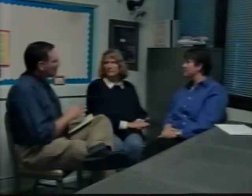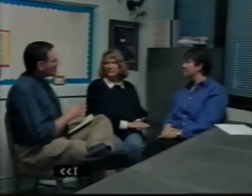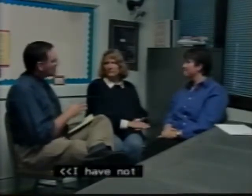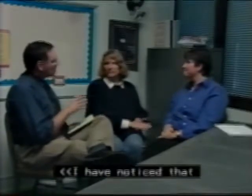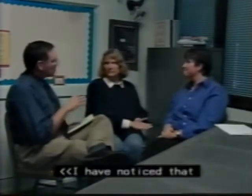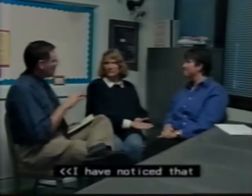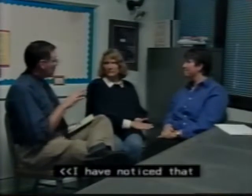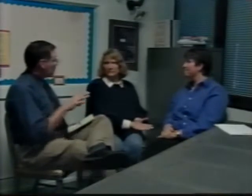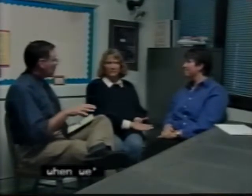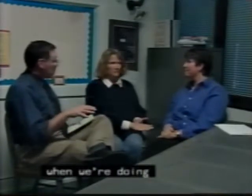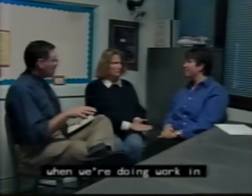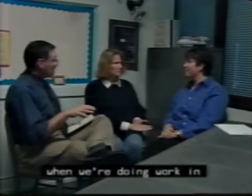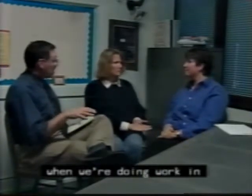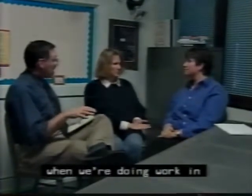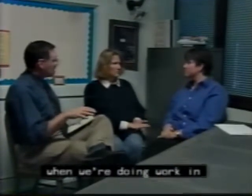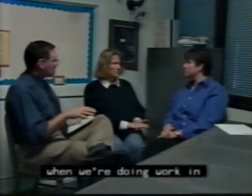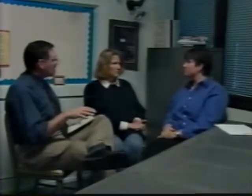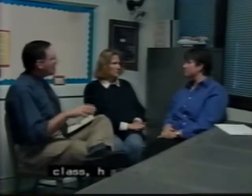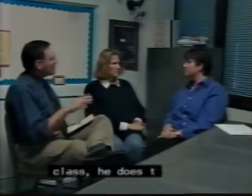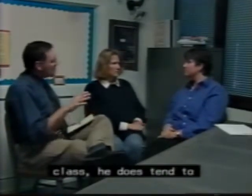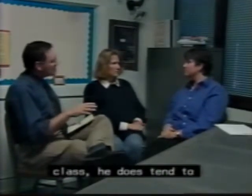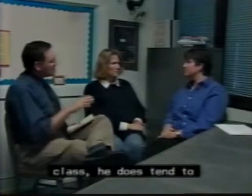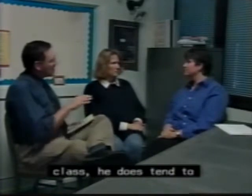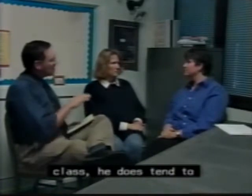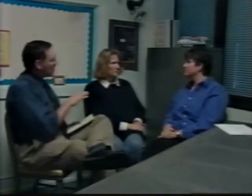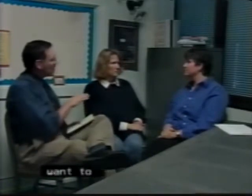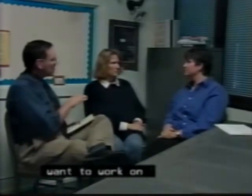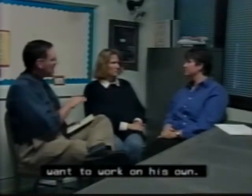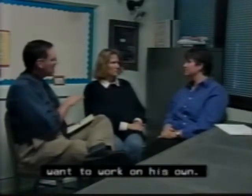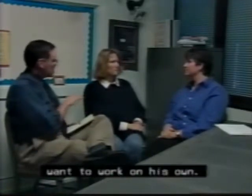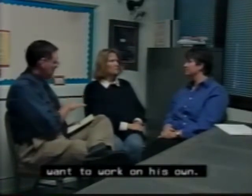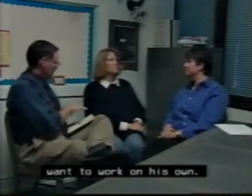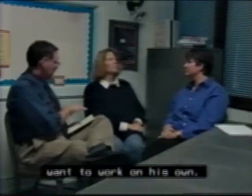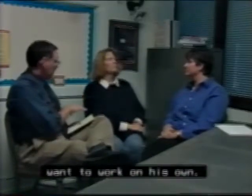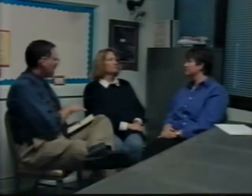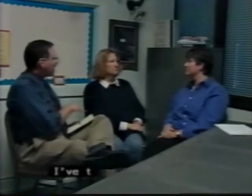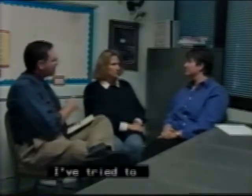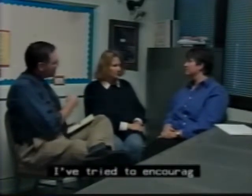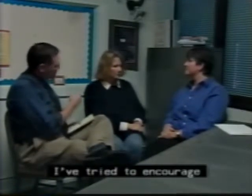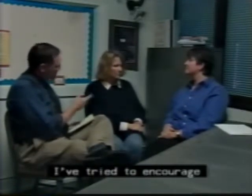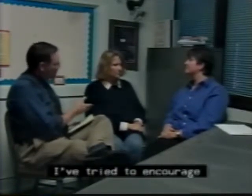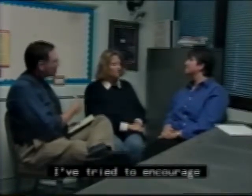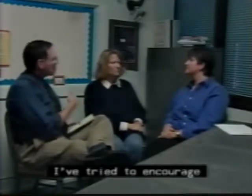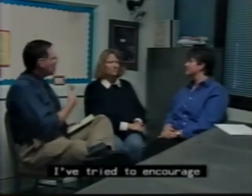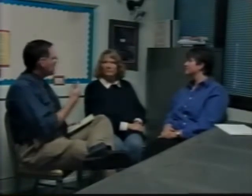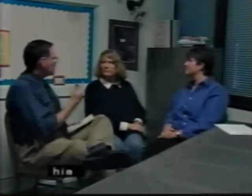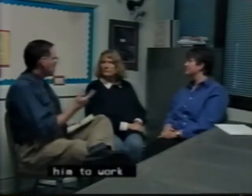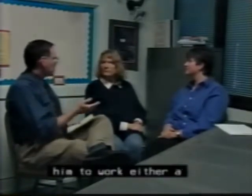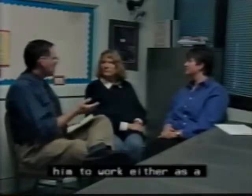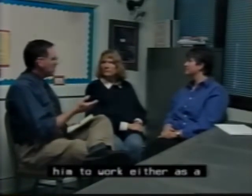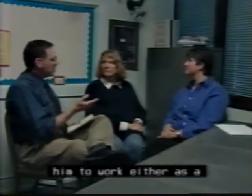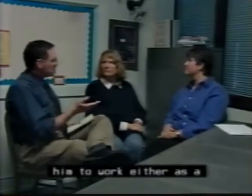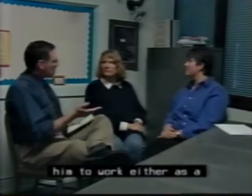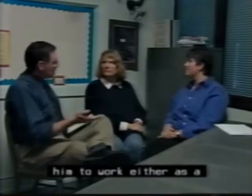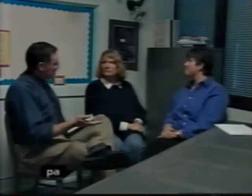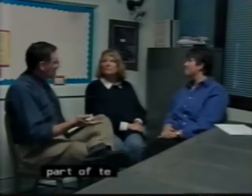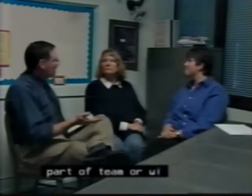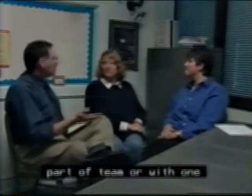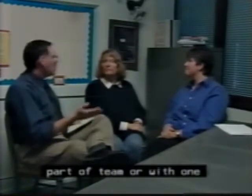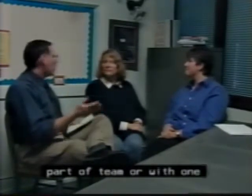Noticed that when we're doing work in class, he does tend to want to work on his own. I've tried to encourage him to work either as part of a team or